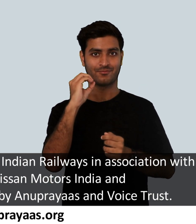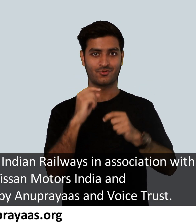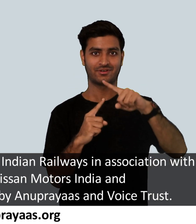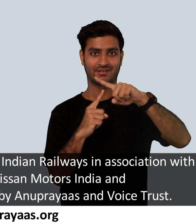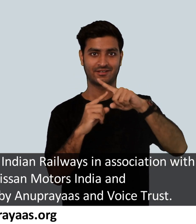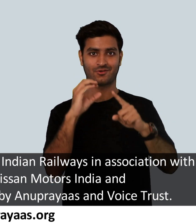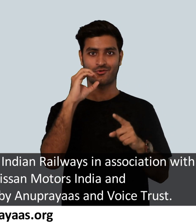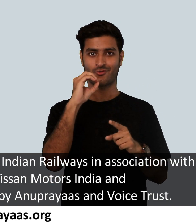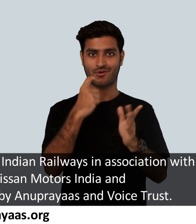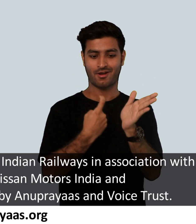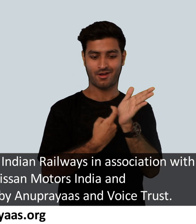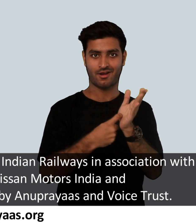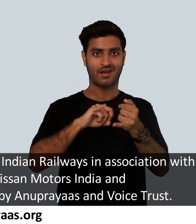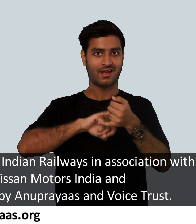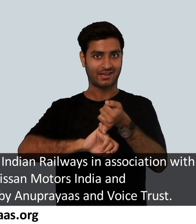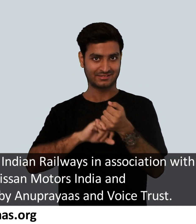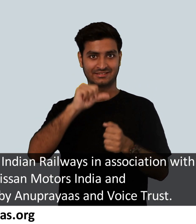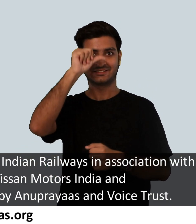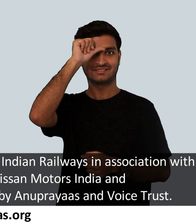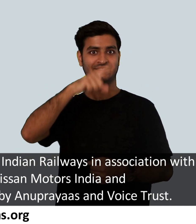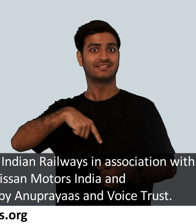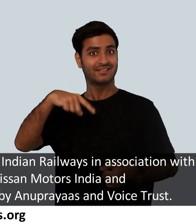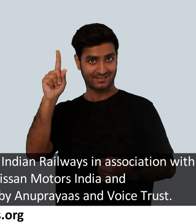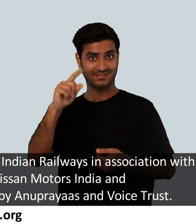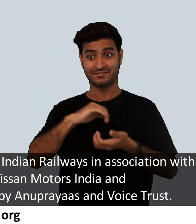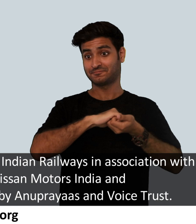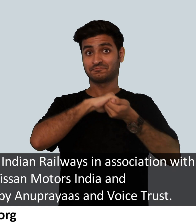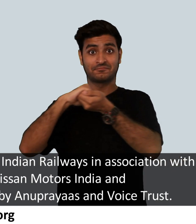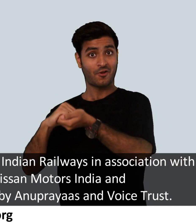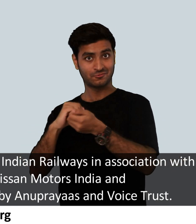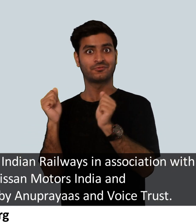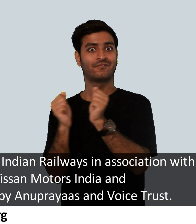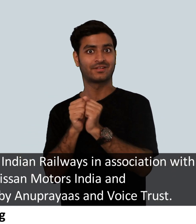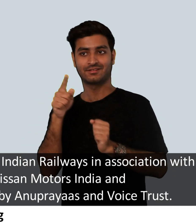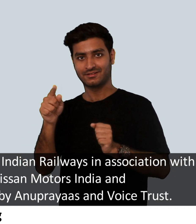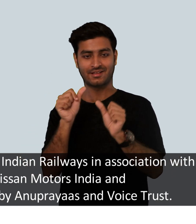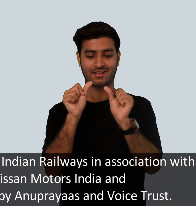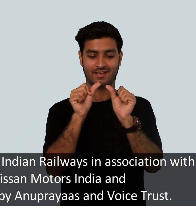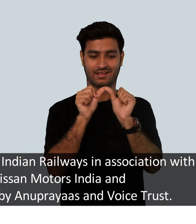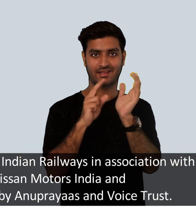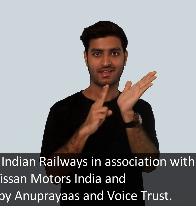Nissan Motors India and executed by Anuprayaas and Voice Trust.